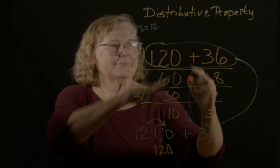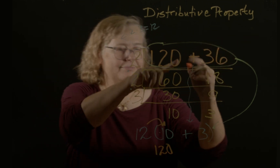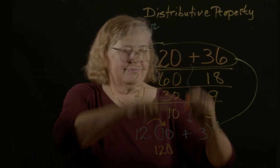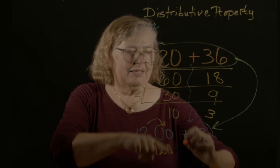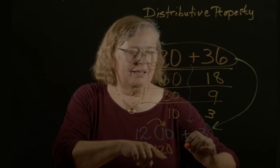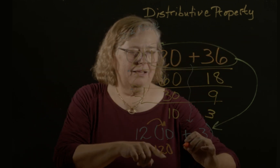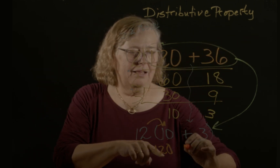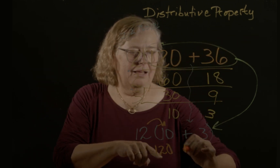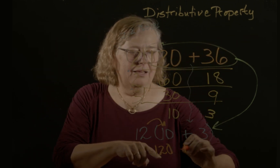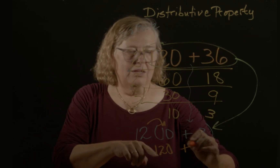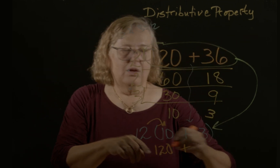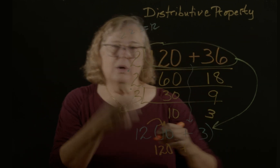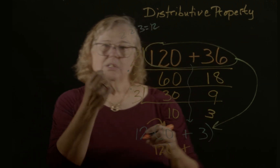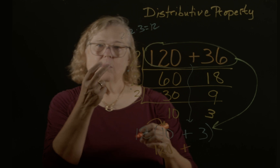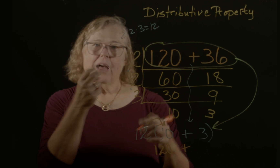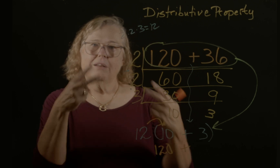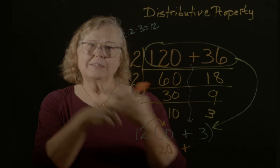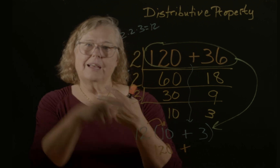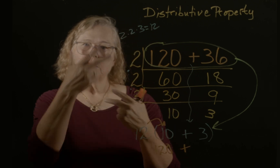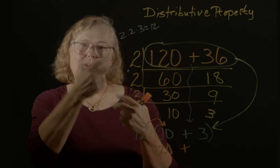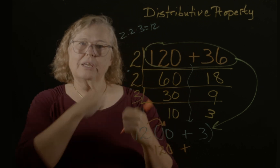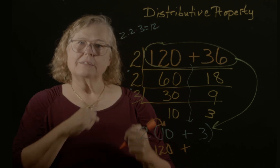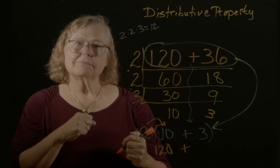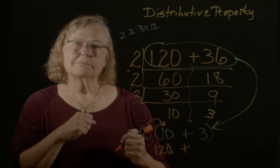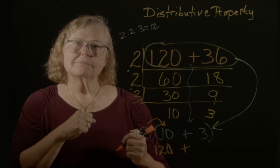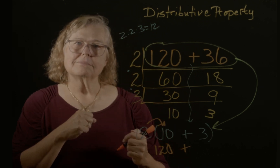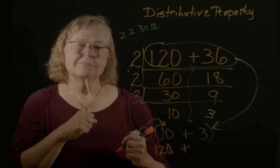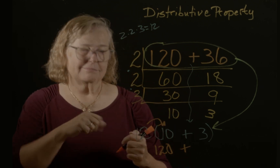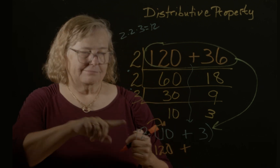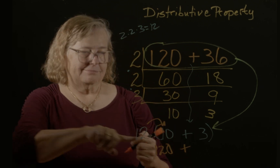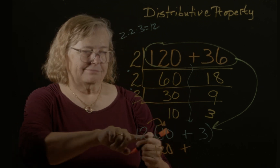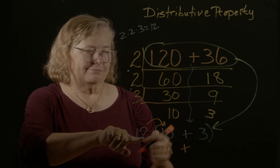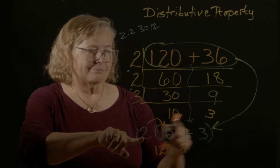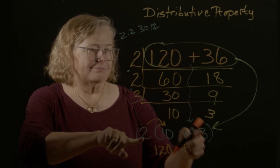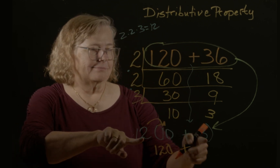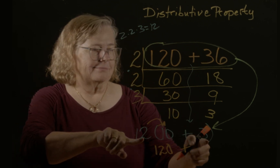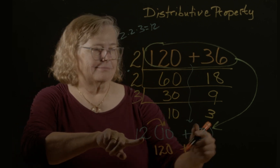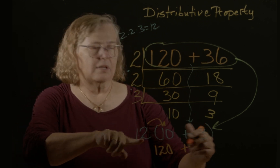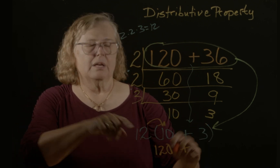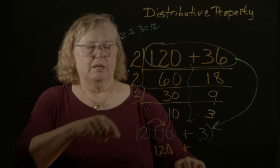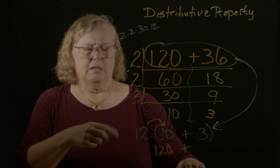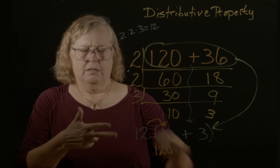Look at that, 120, cool. Bring down the plus sign. Now I'm going to say what's 12 times 3? 12 times 3